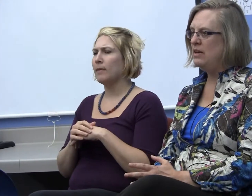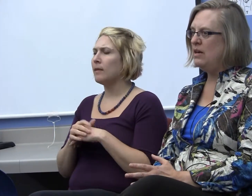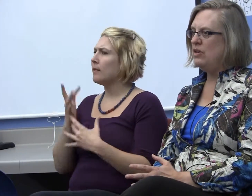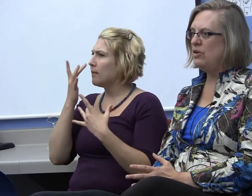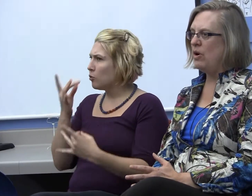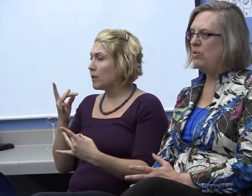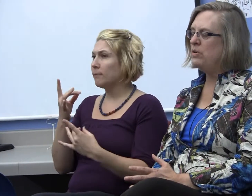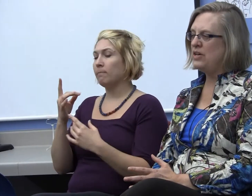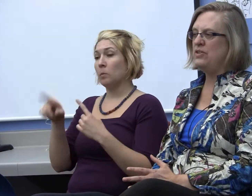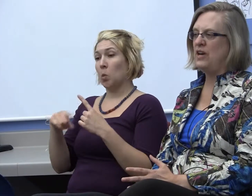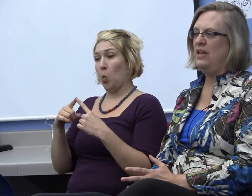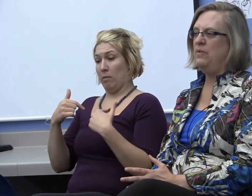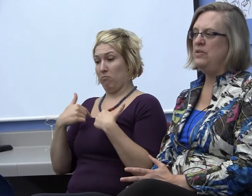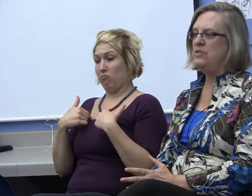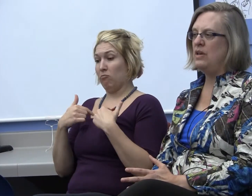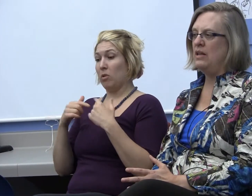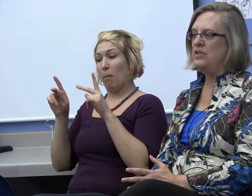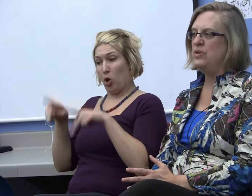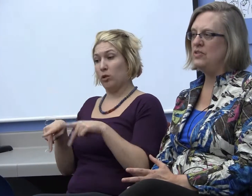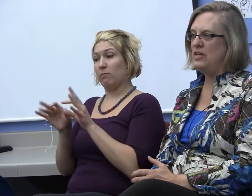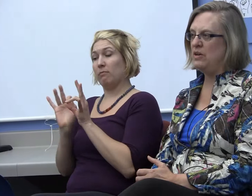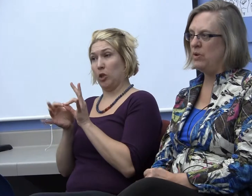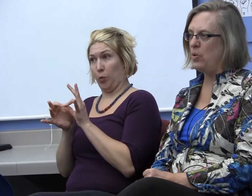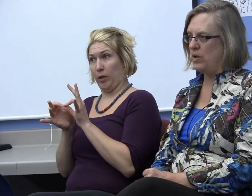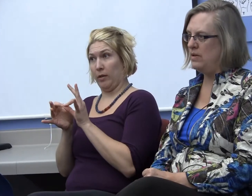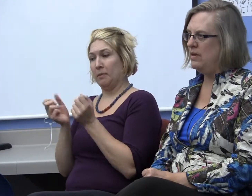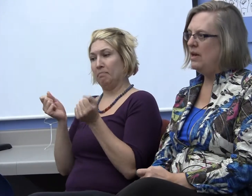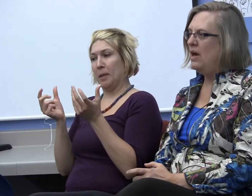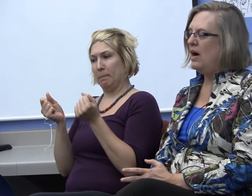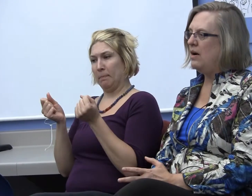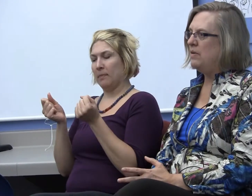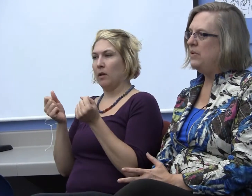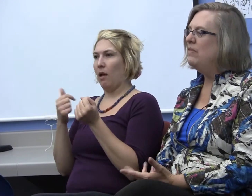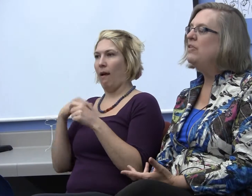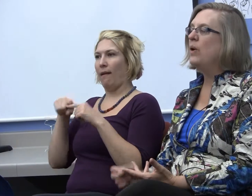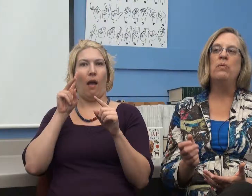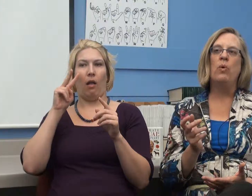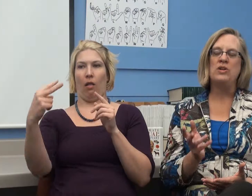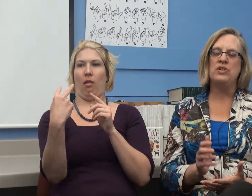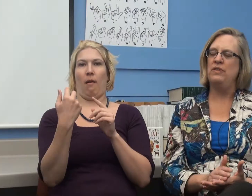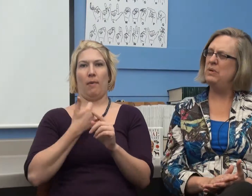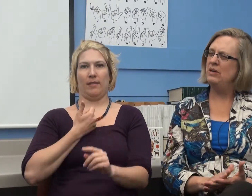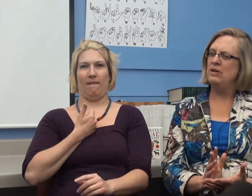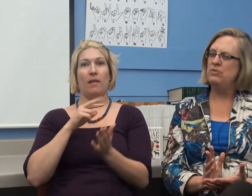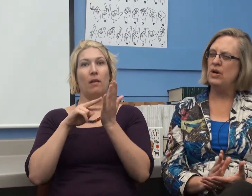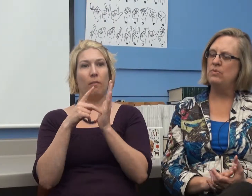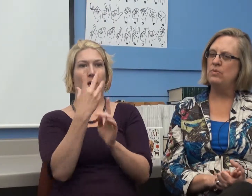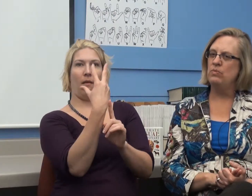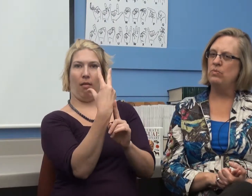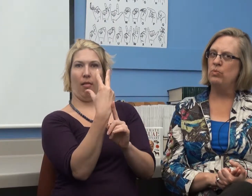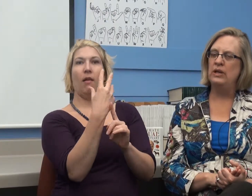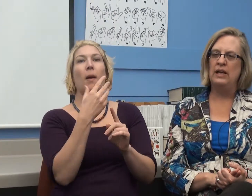analyzing your own production of sign language unless you can see it recorded. Even if you try to watch yourself in a mirror, you